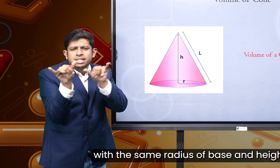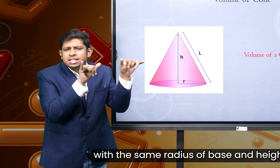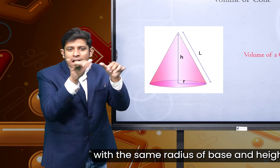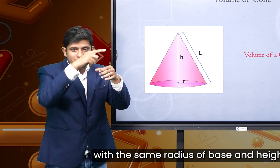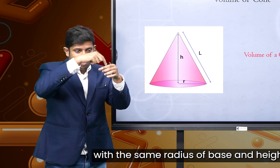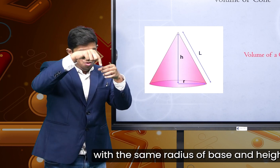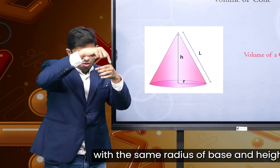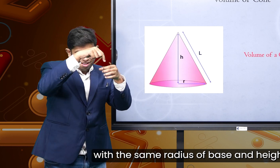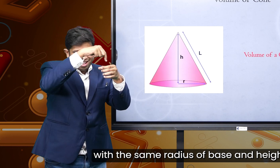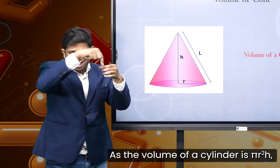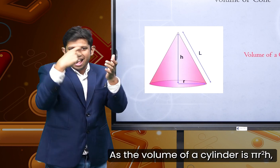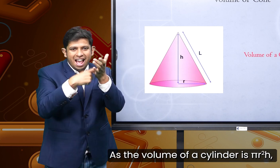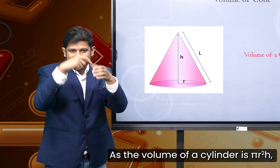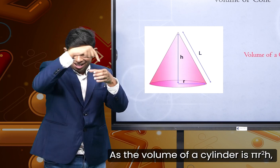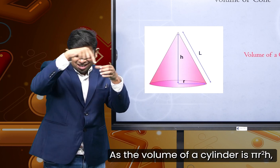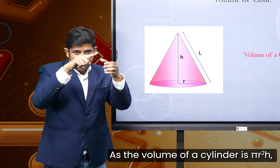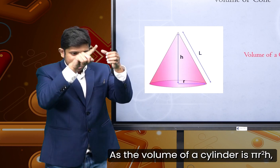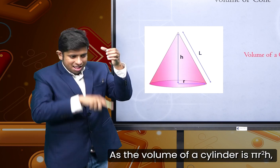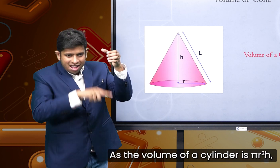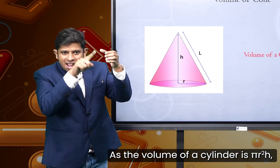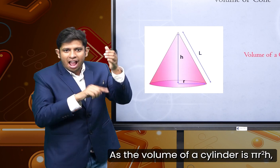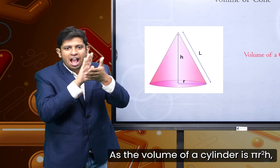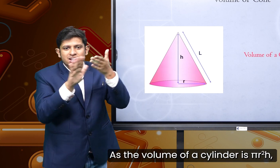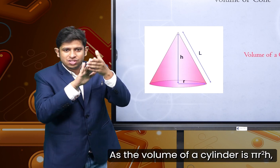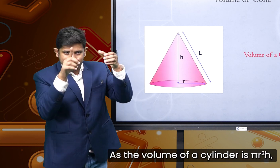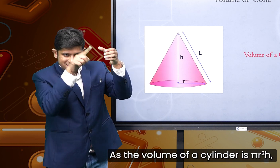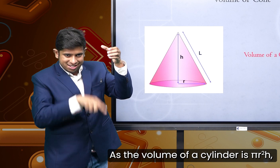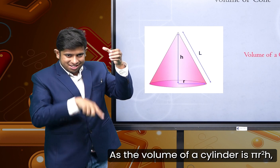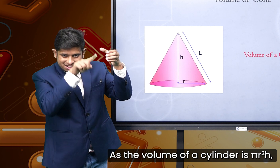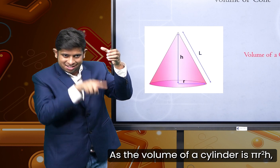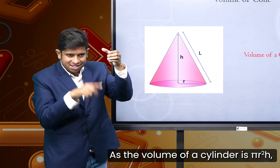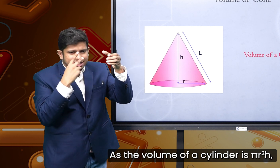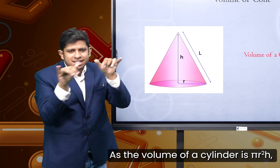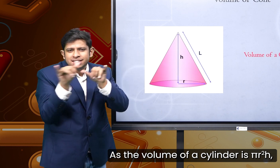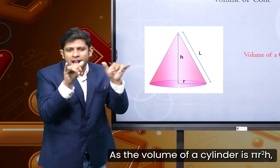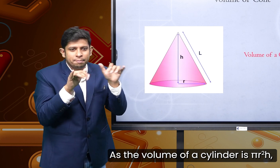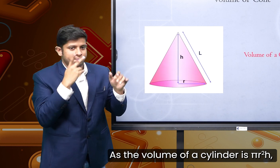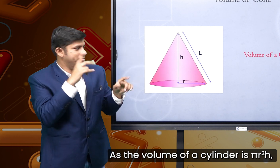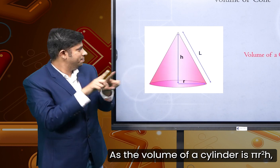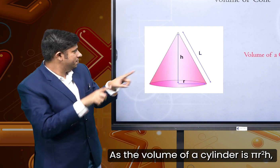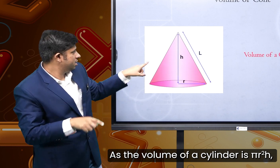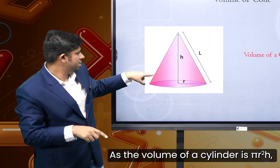height. As the volume of a cylinder is pi r square h.